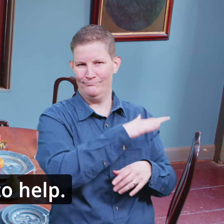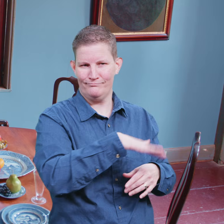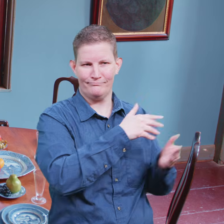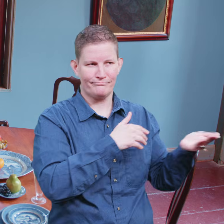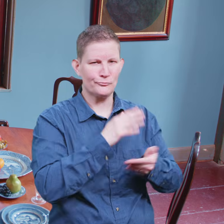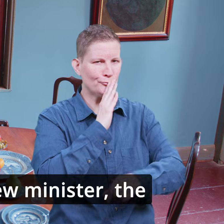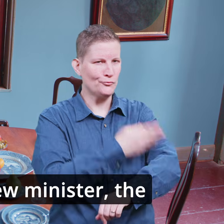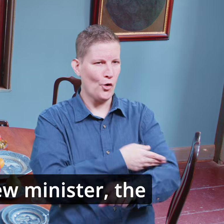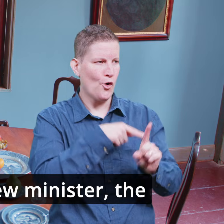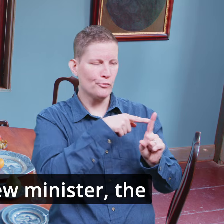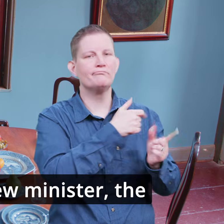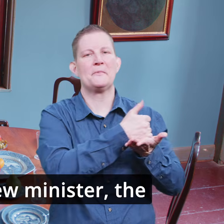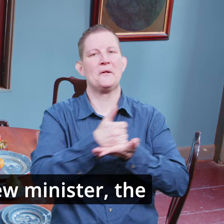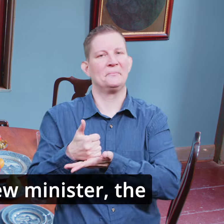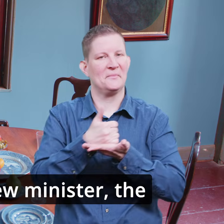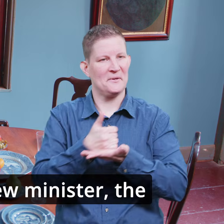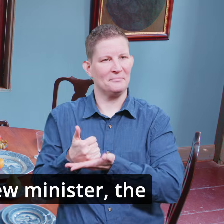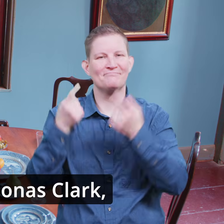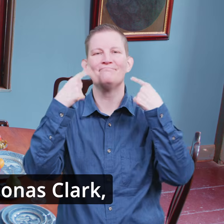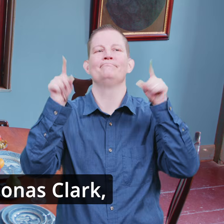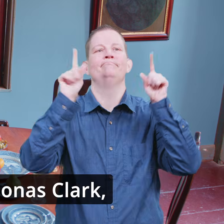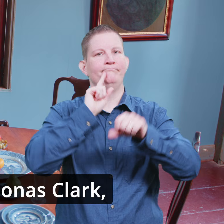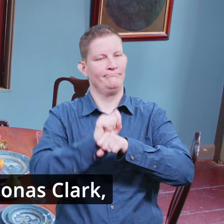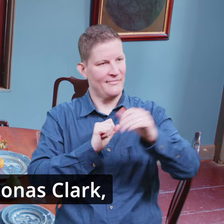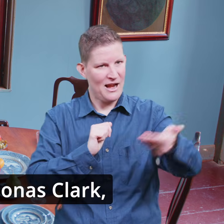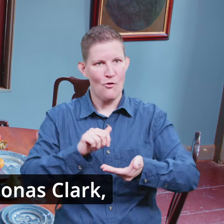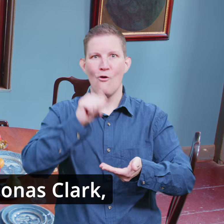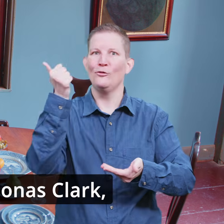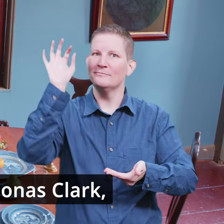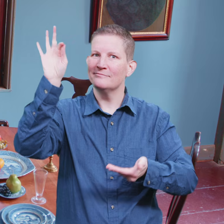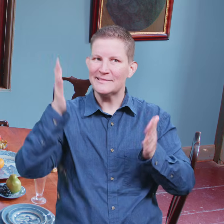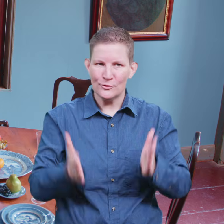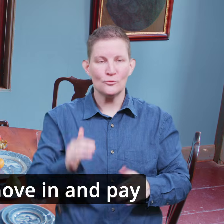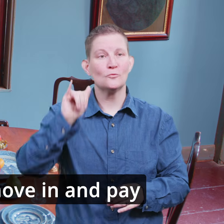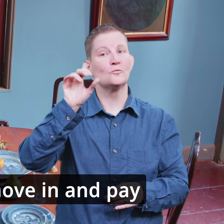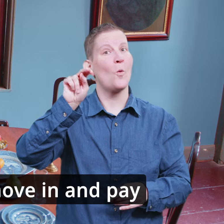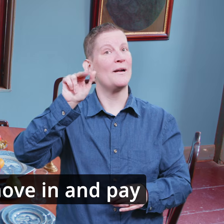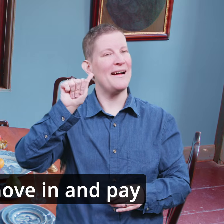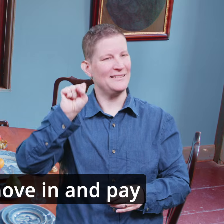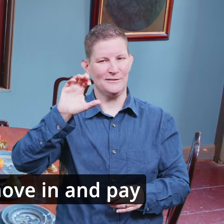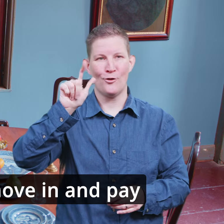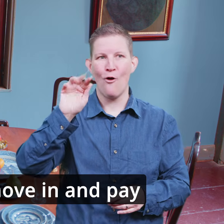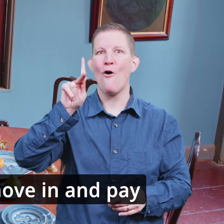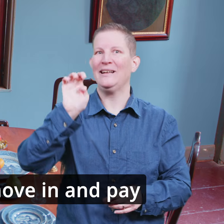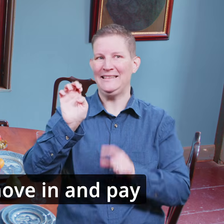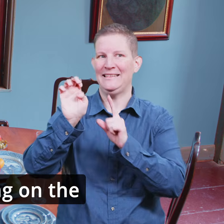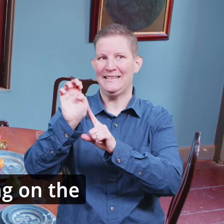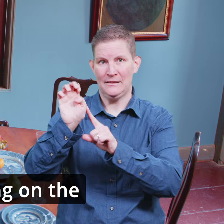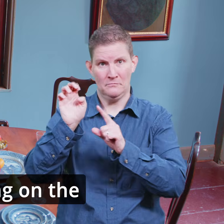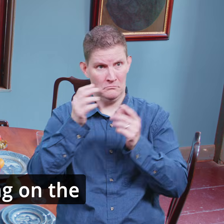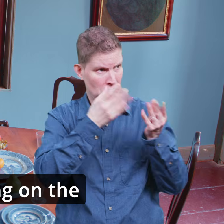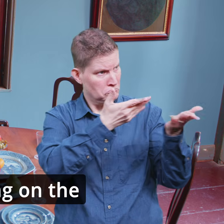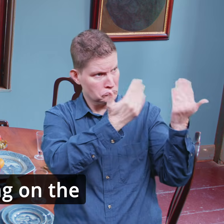in to help. When Lexington hired a new minister, the 25-year-old Reverend Jonas Clarke, Elizabeth invited him to move in and pay